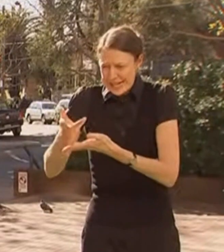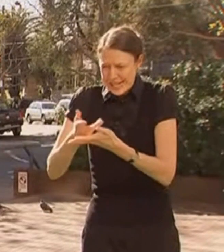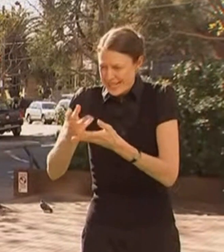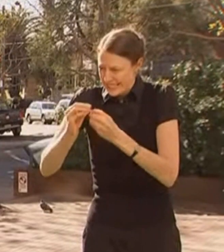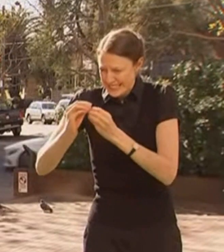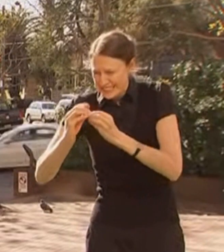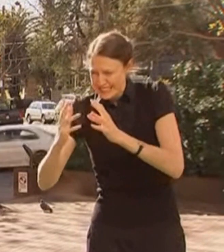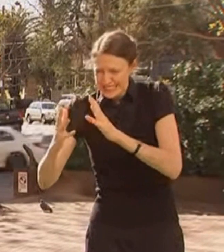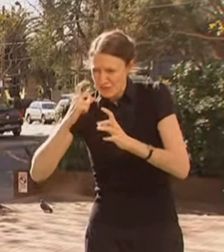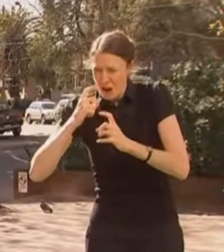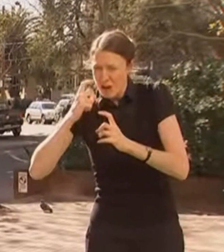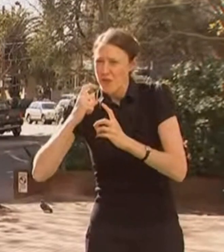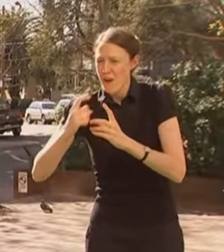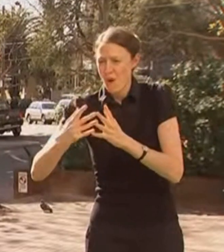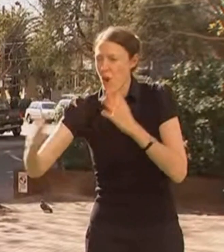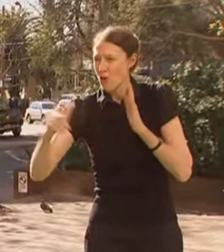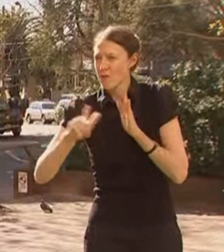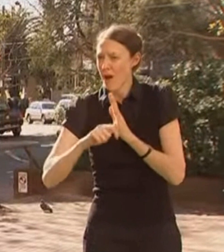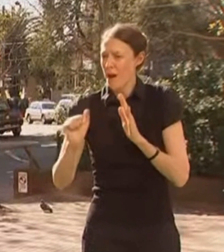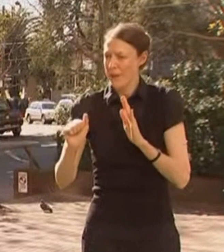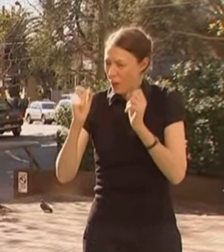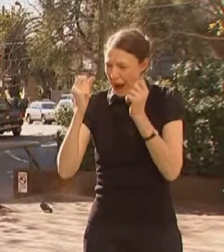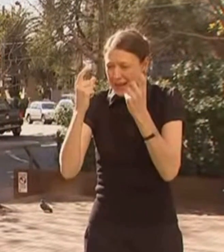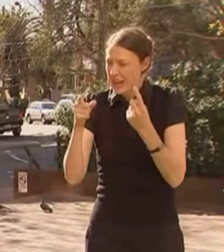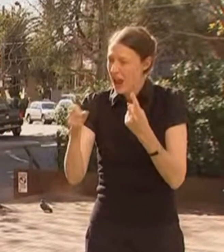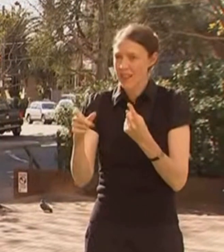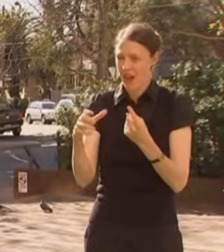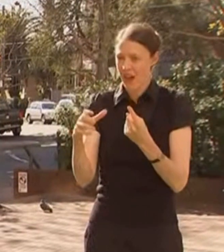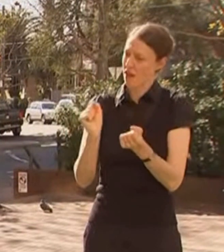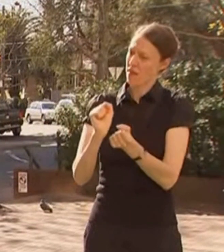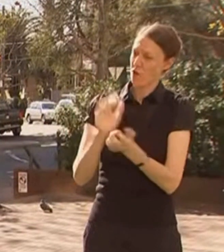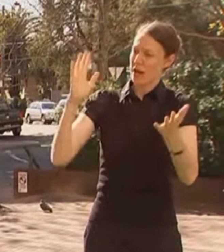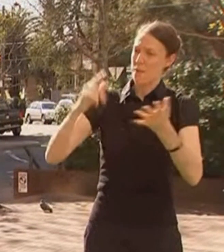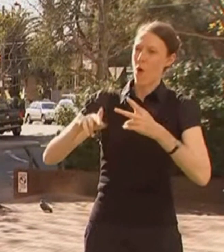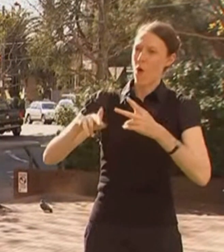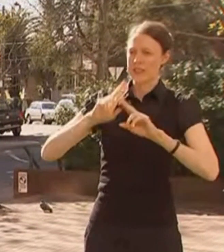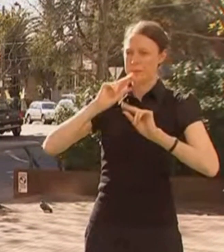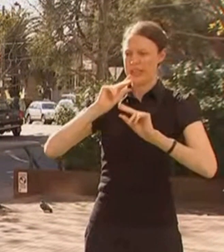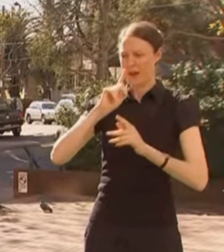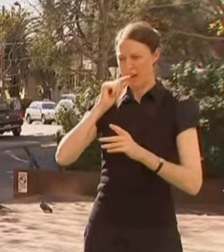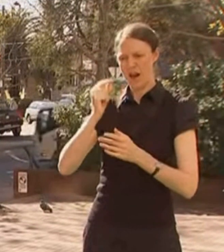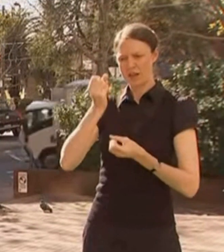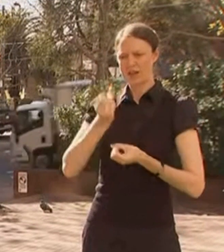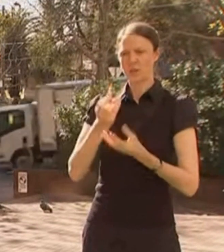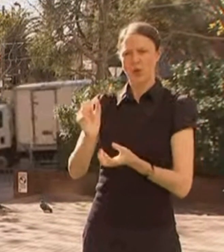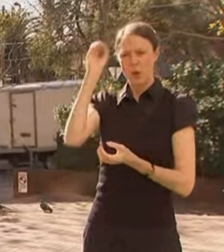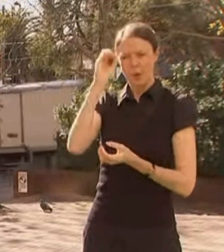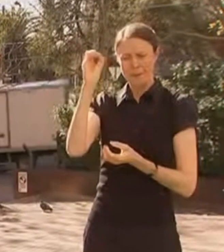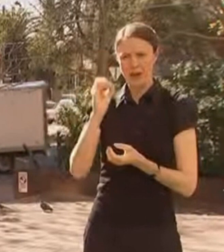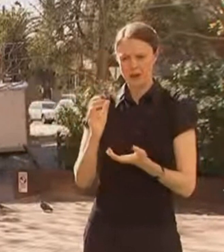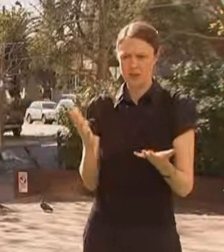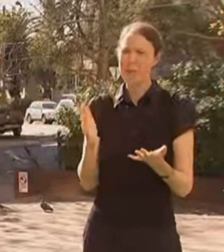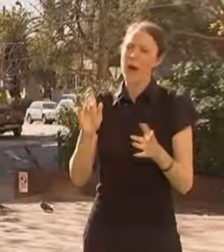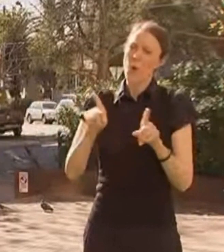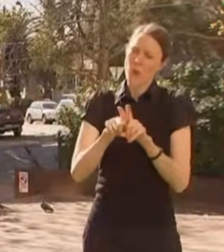Look, I'd like to think the protest organisers would say that New South Wales Police stayed at the table and negotiated right up